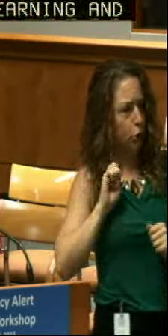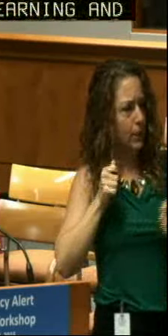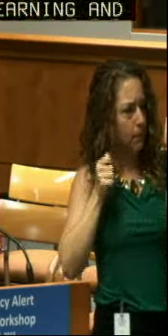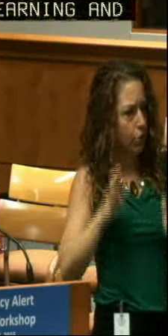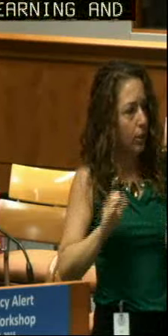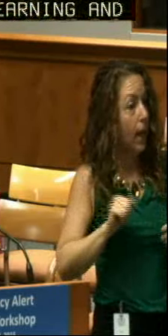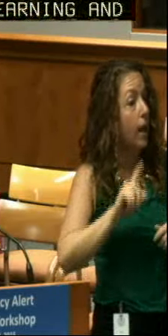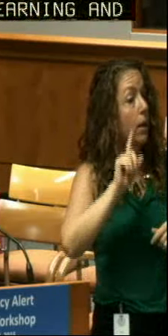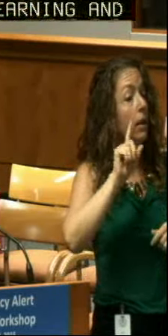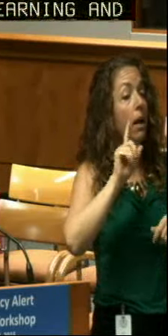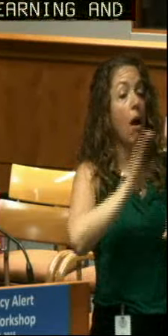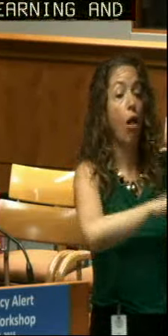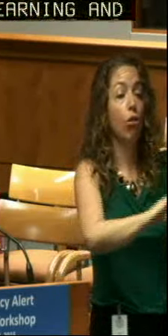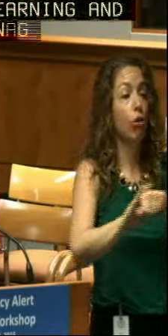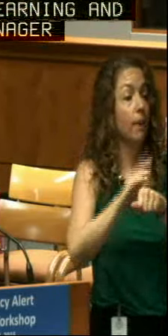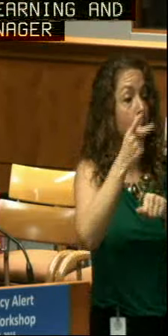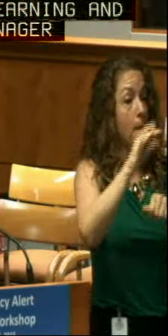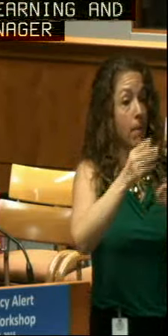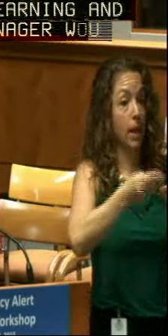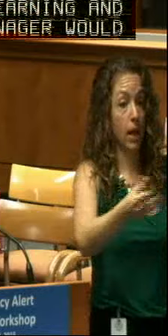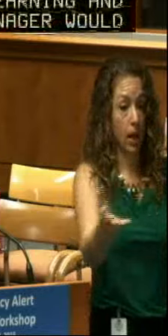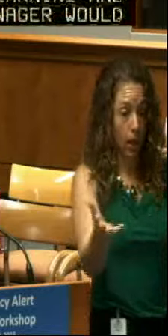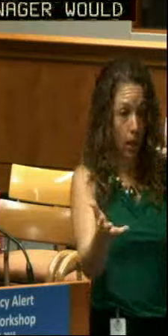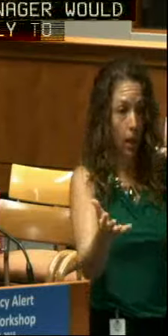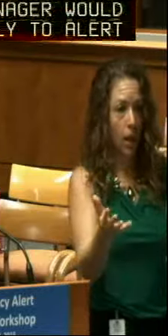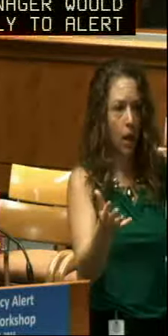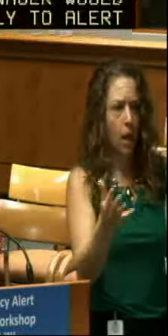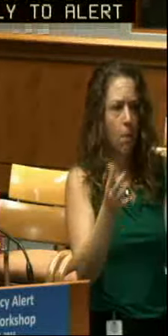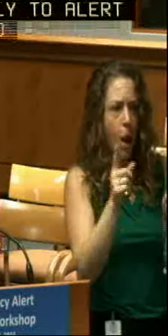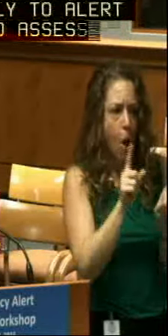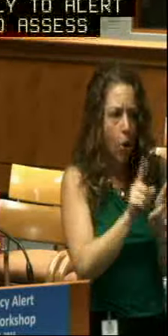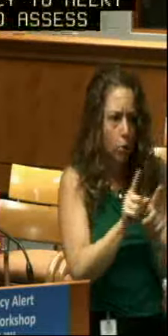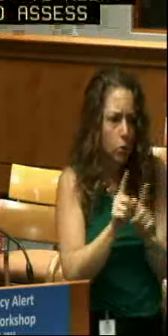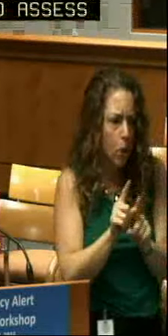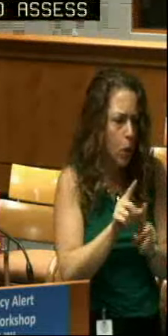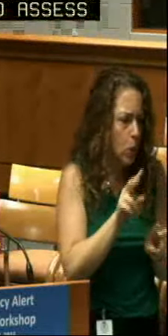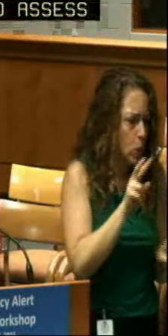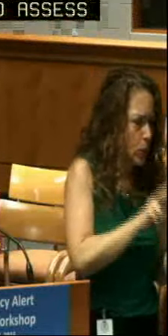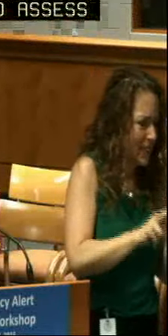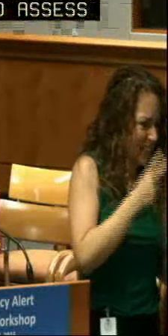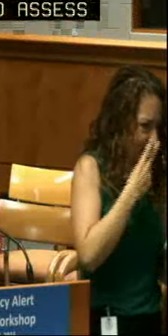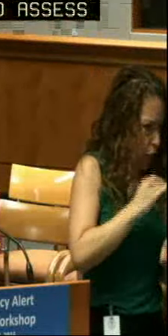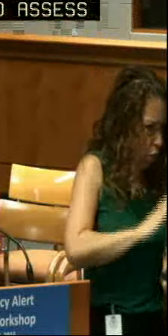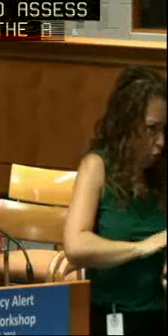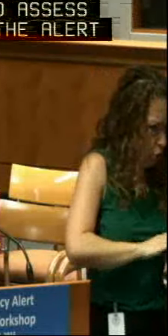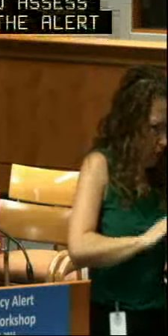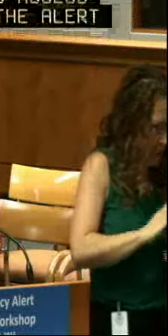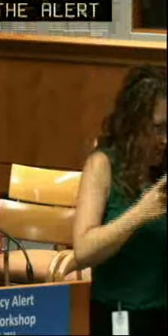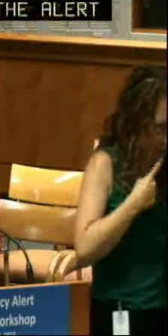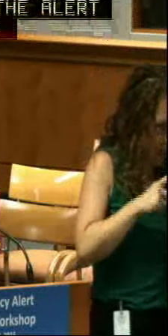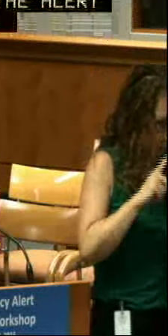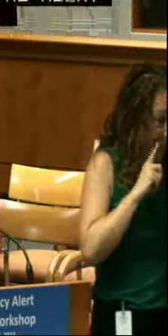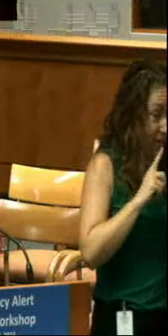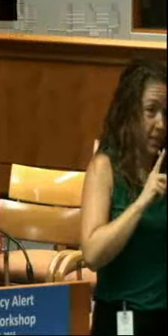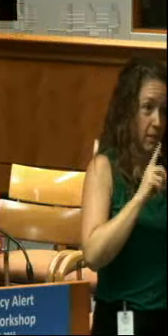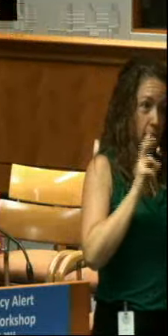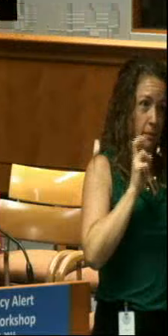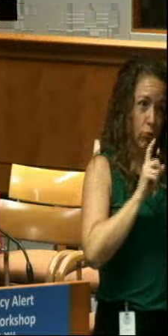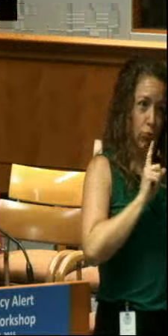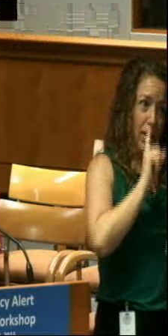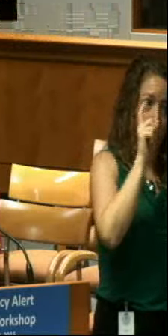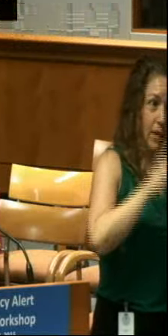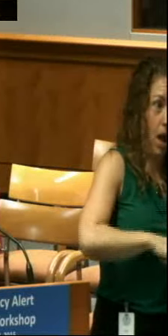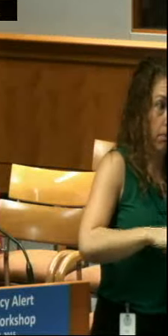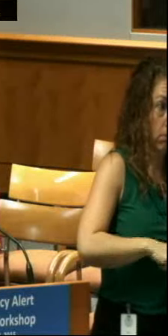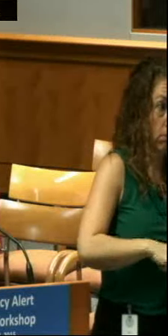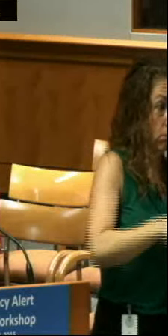also to assess the effectiveness of an alert in close to real time. How valuable would that be in a rapidly evolving emergency, such